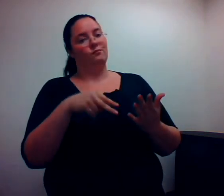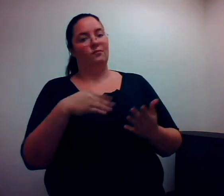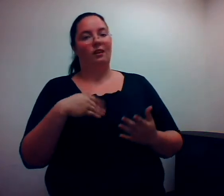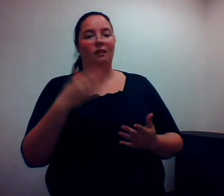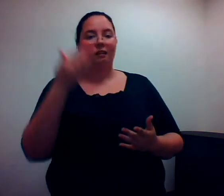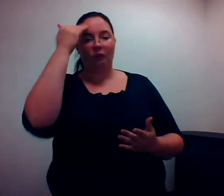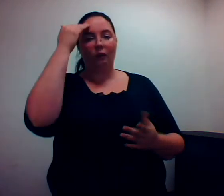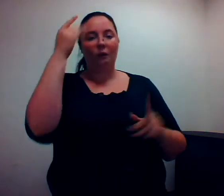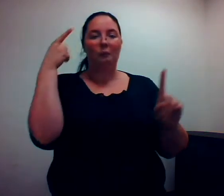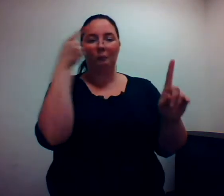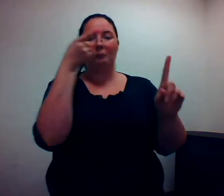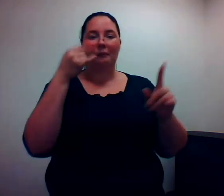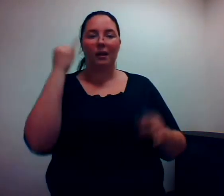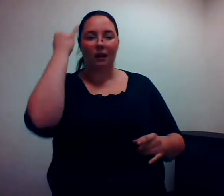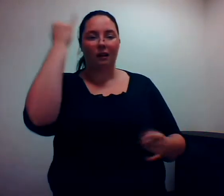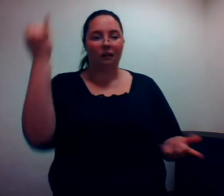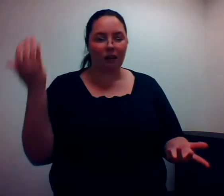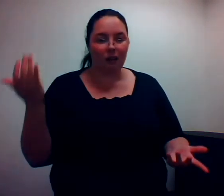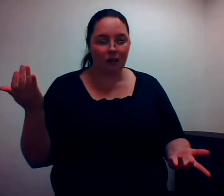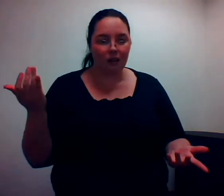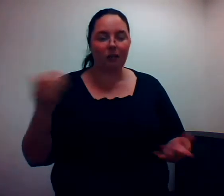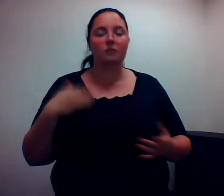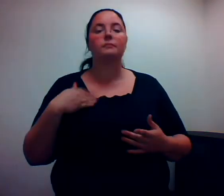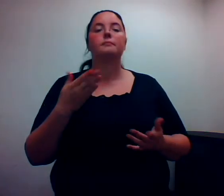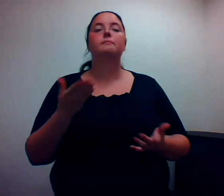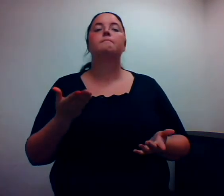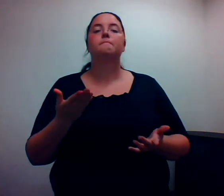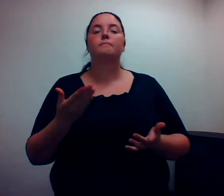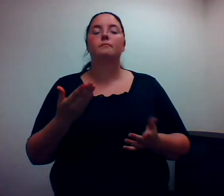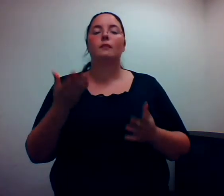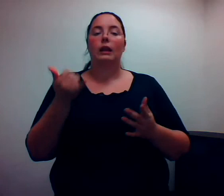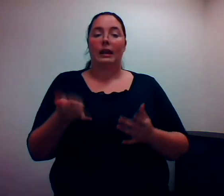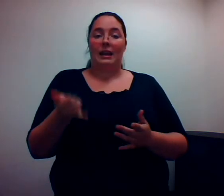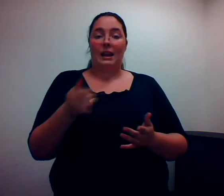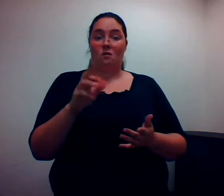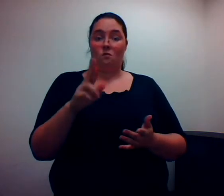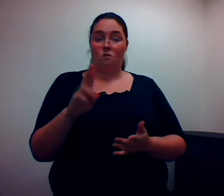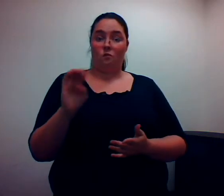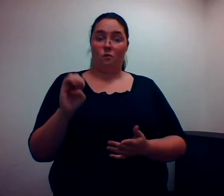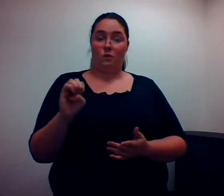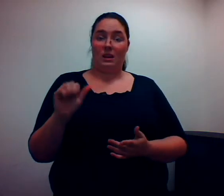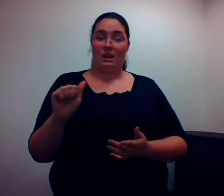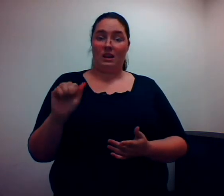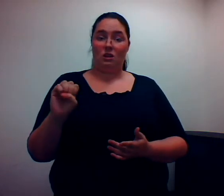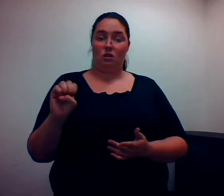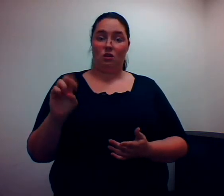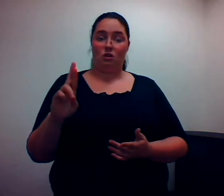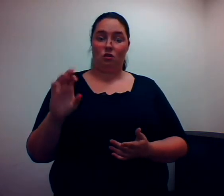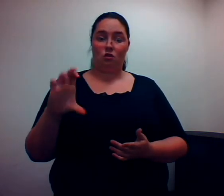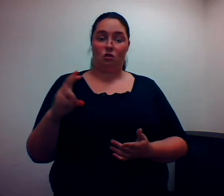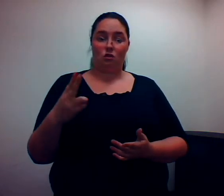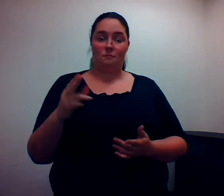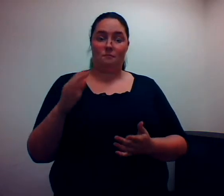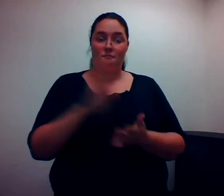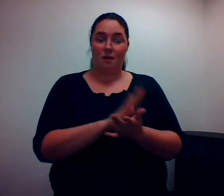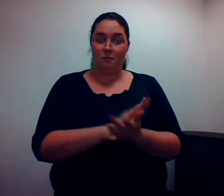to do a real research project. So they look at these titles and main ideas, and then they go off and